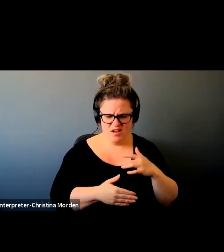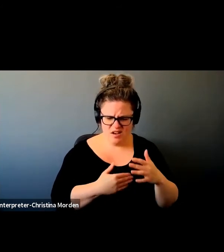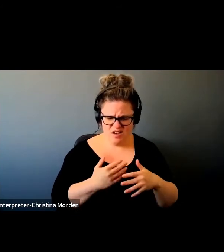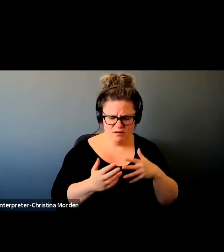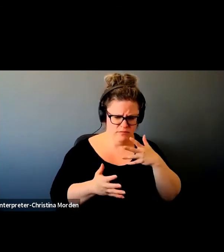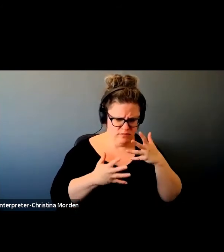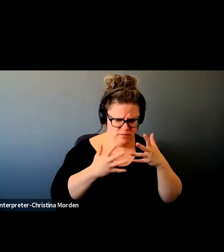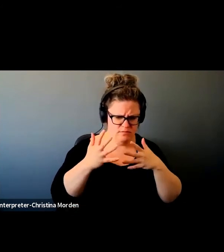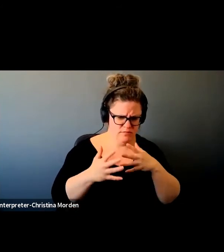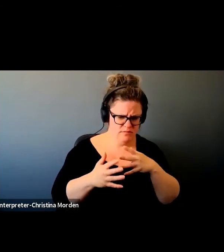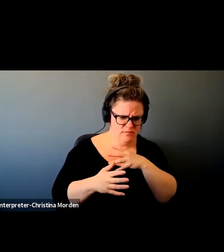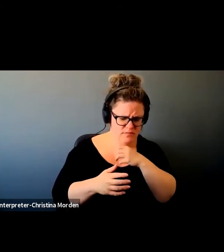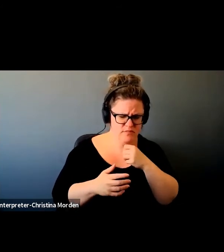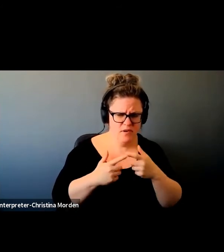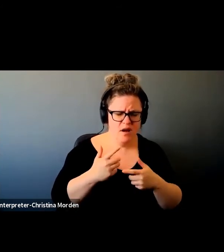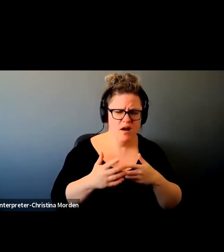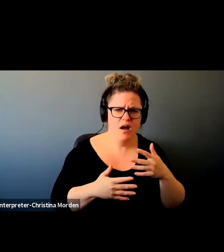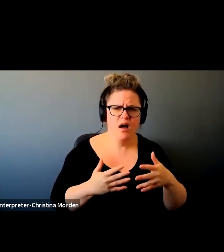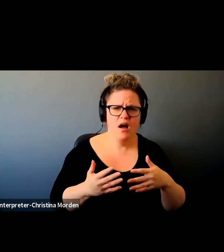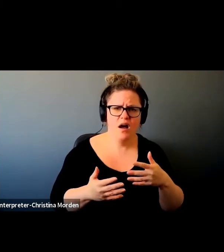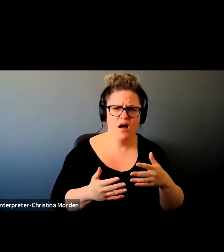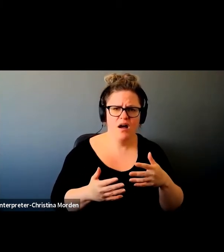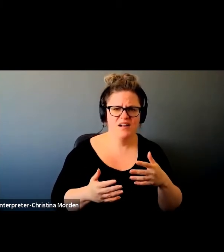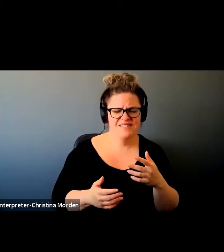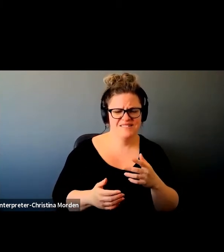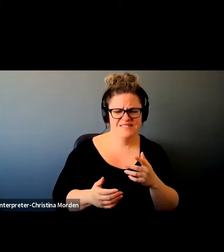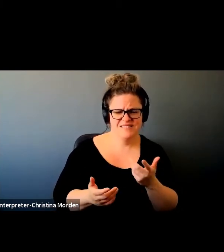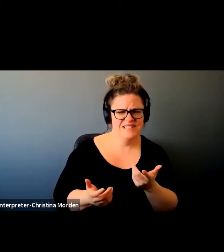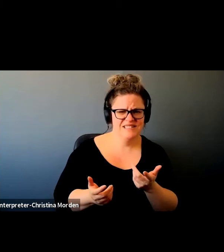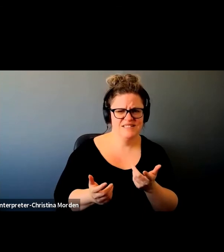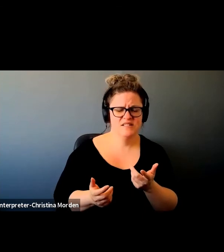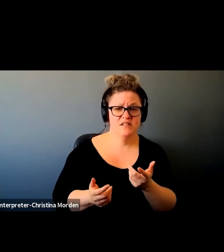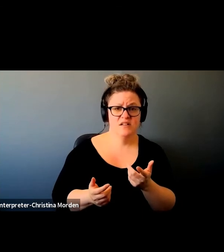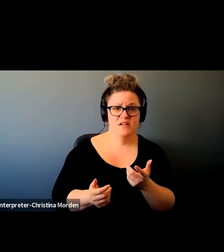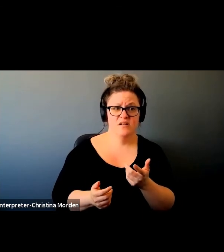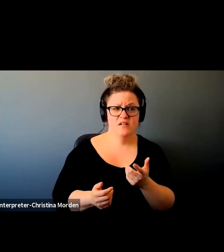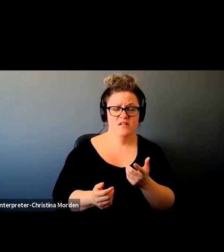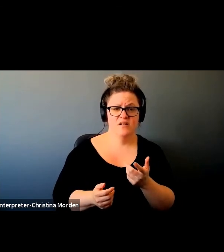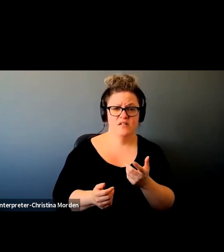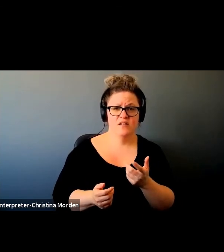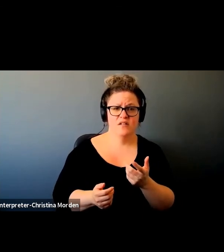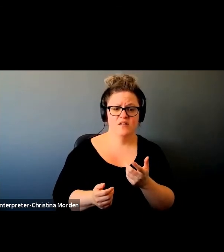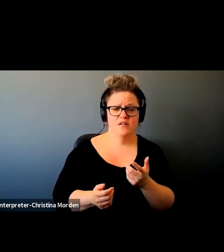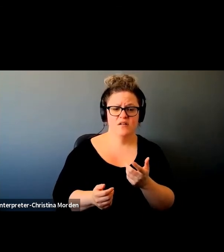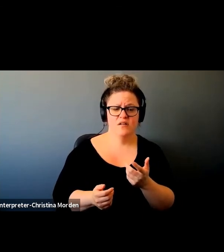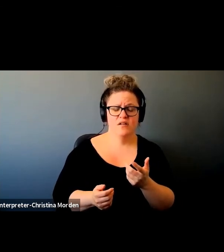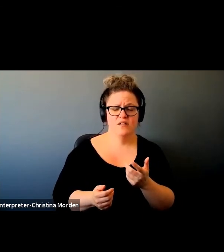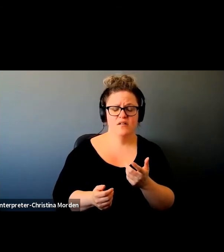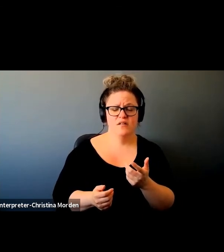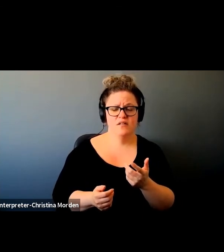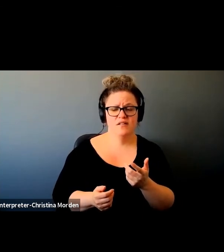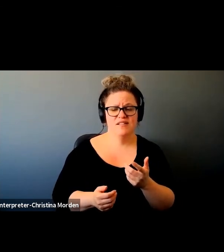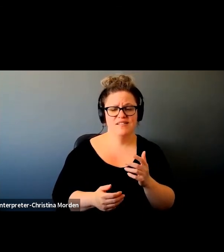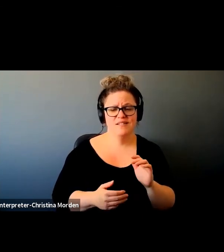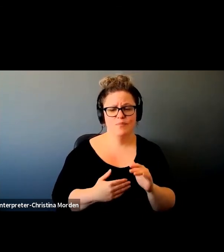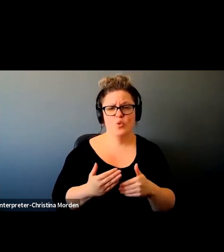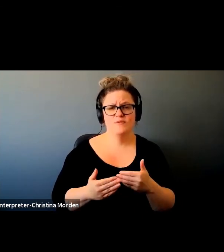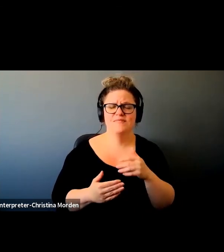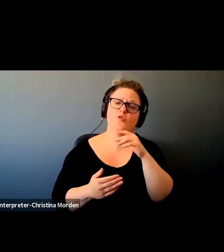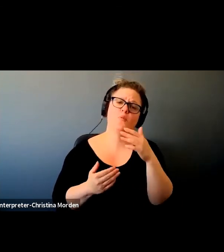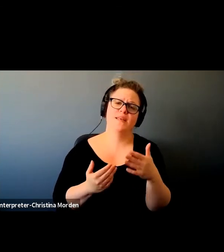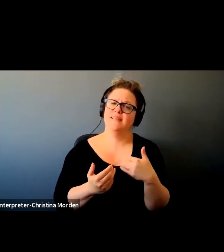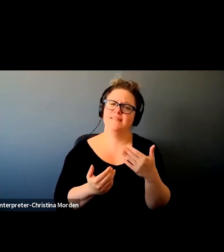within to offer up something to people that's very personal initially, it's not